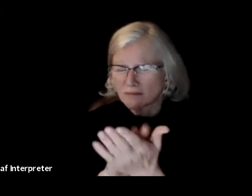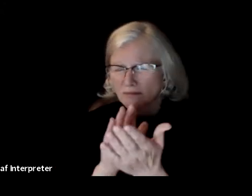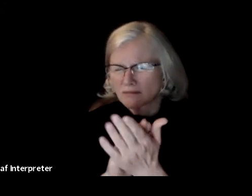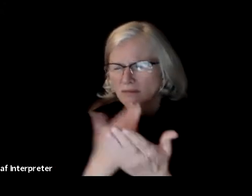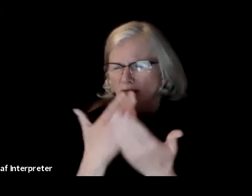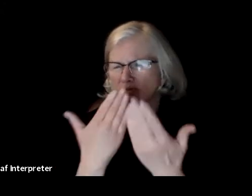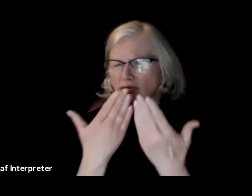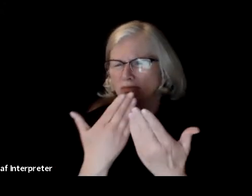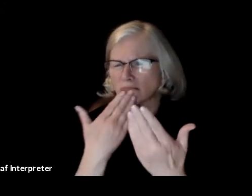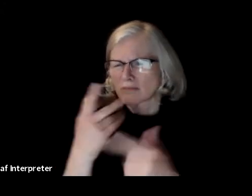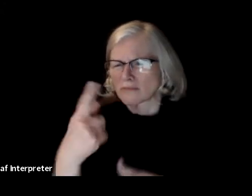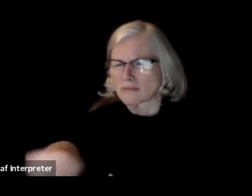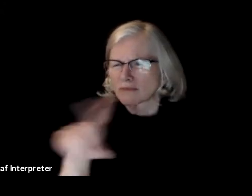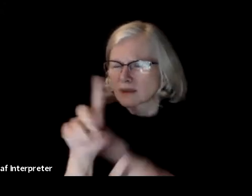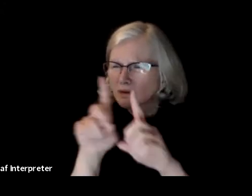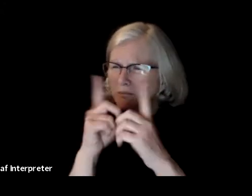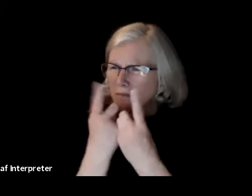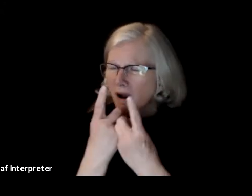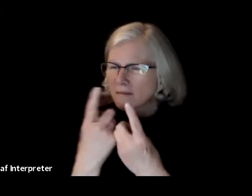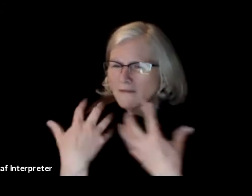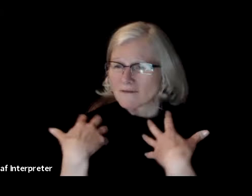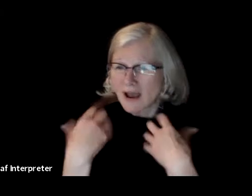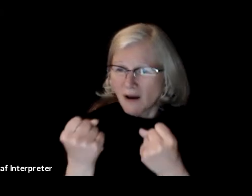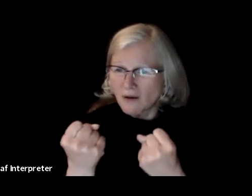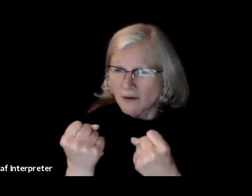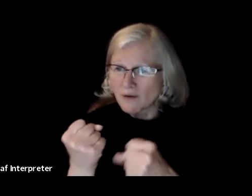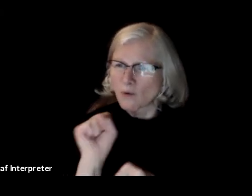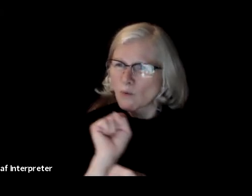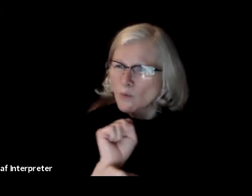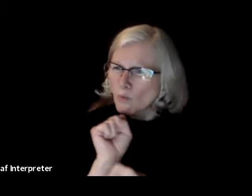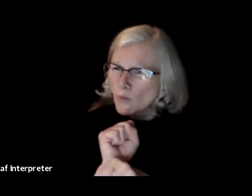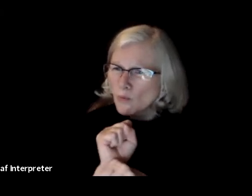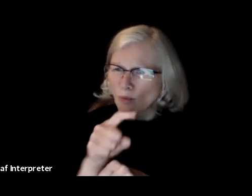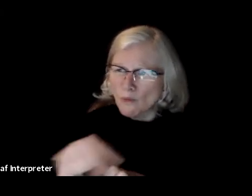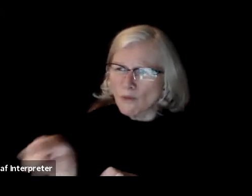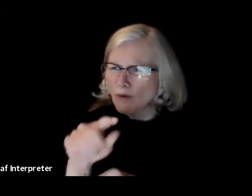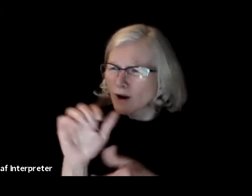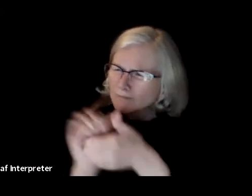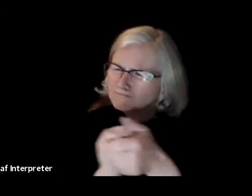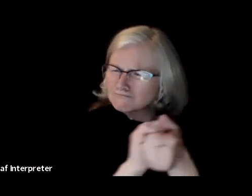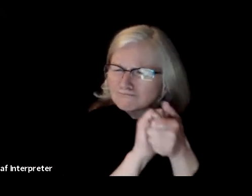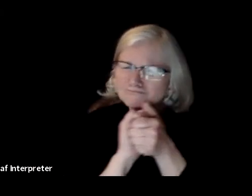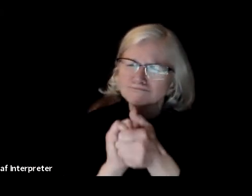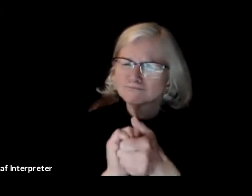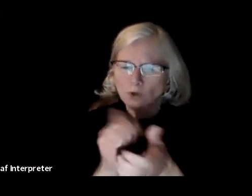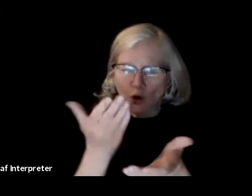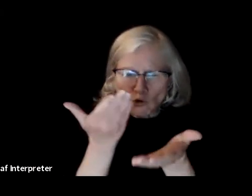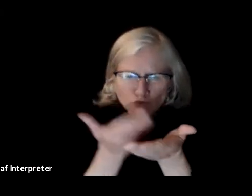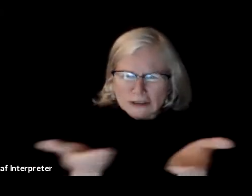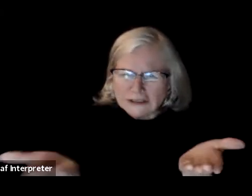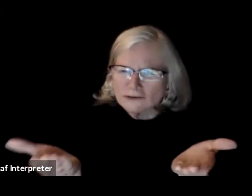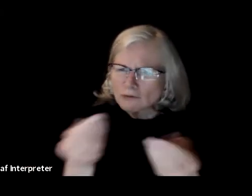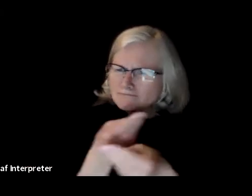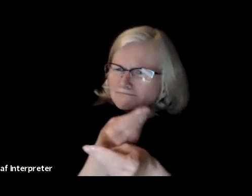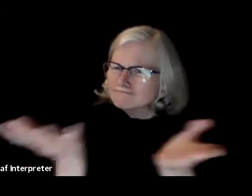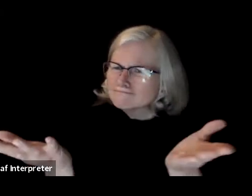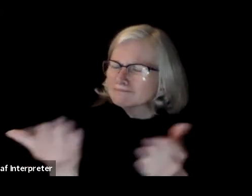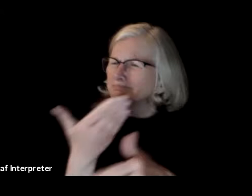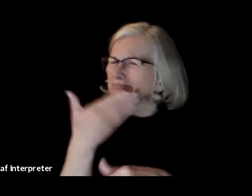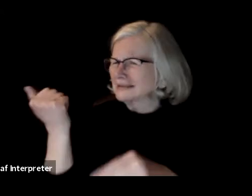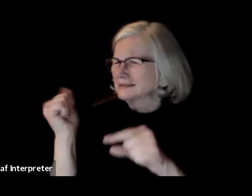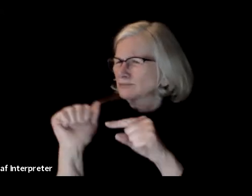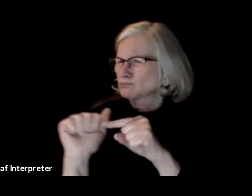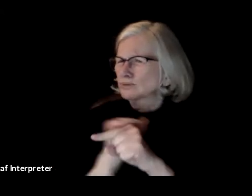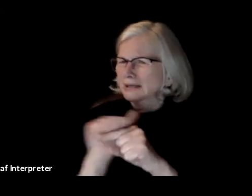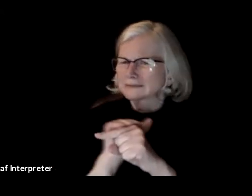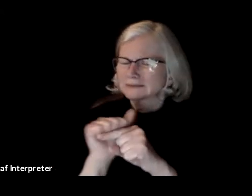together on resources and best practices. Even this afternoon, there is a webinar on best practices that is